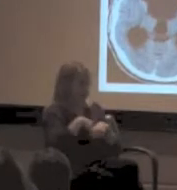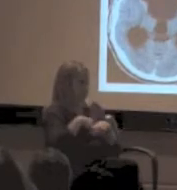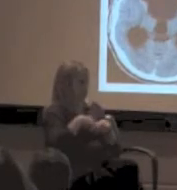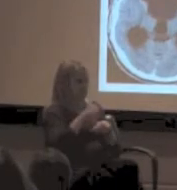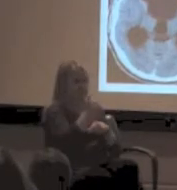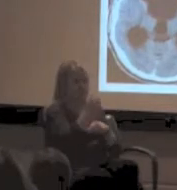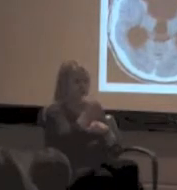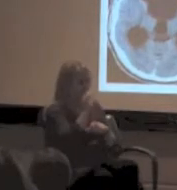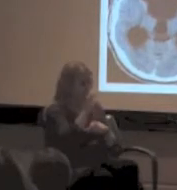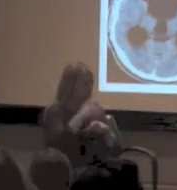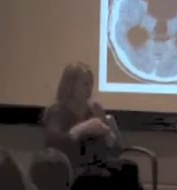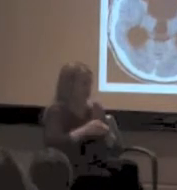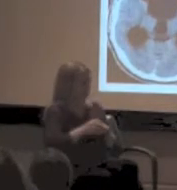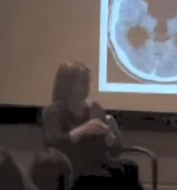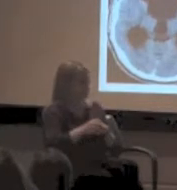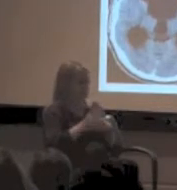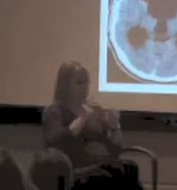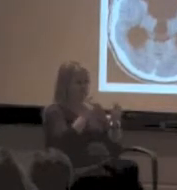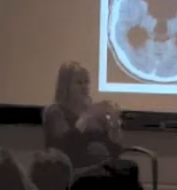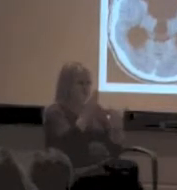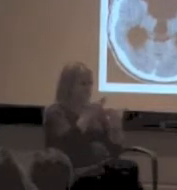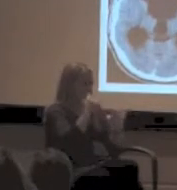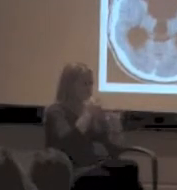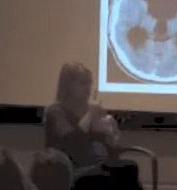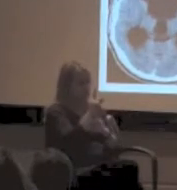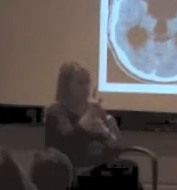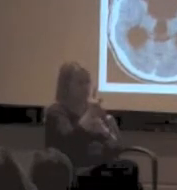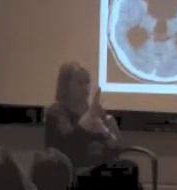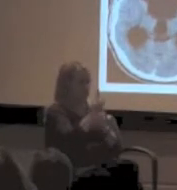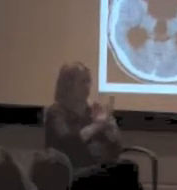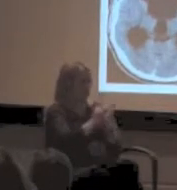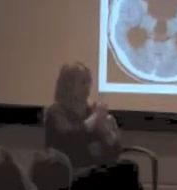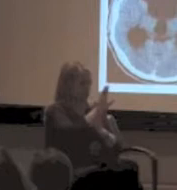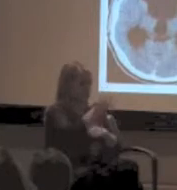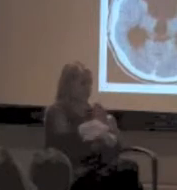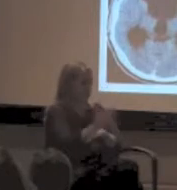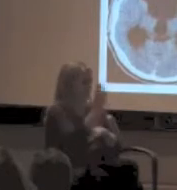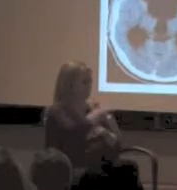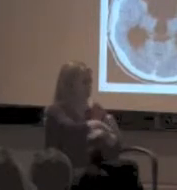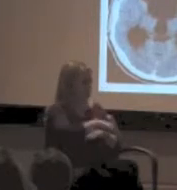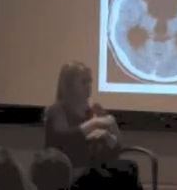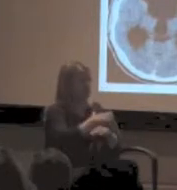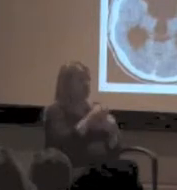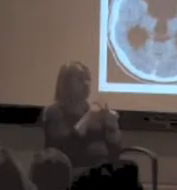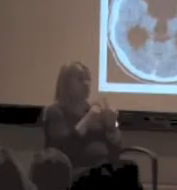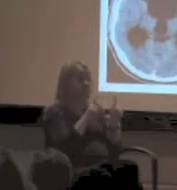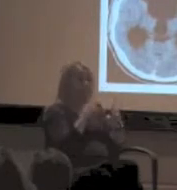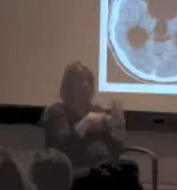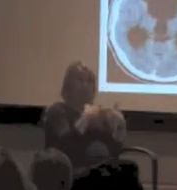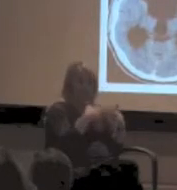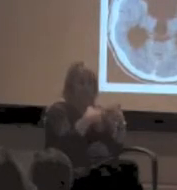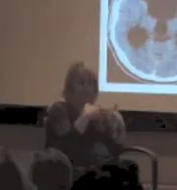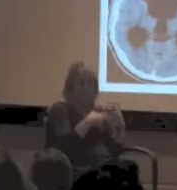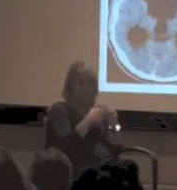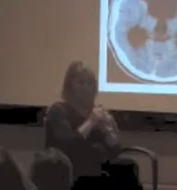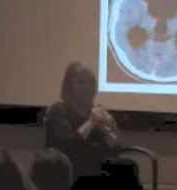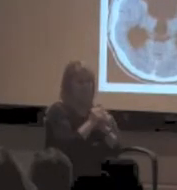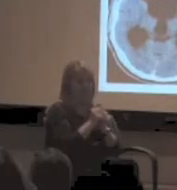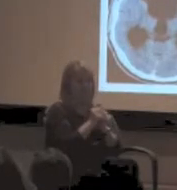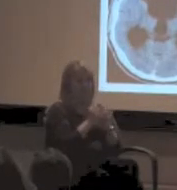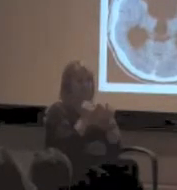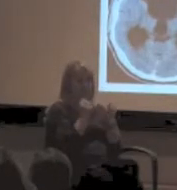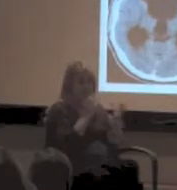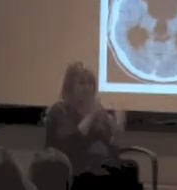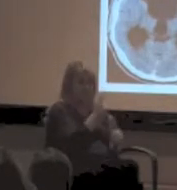10 seconds, it's available 24/7. They get them a lot. The problem is that studies are coming out that multiple